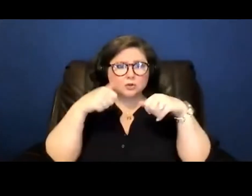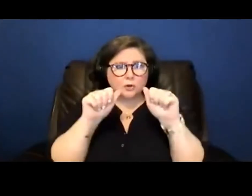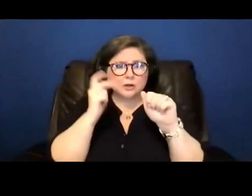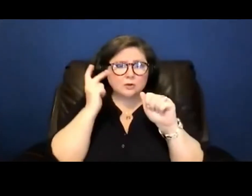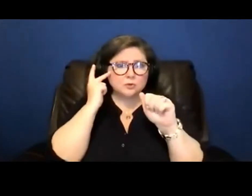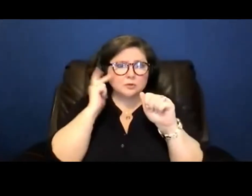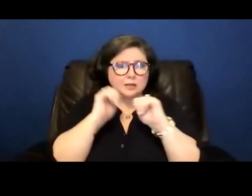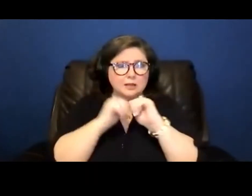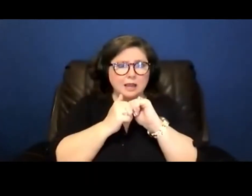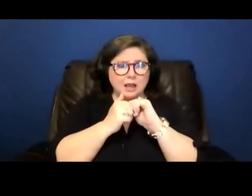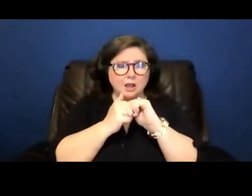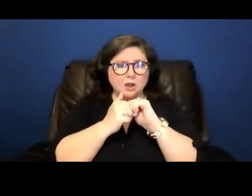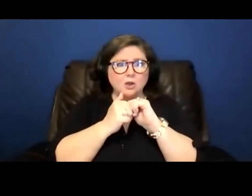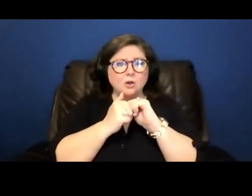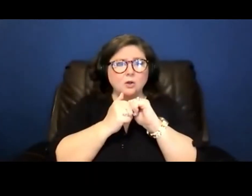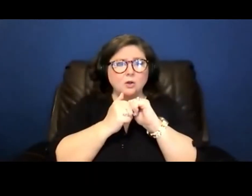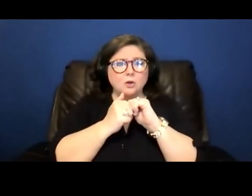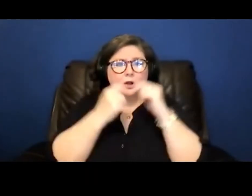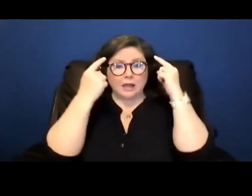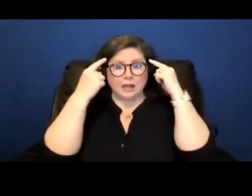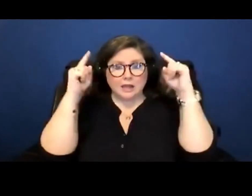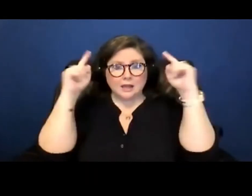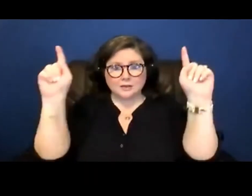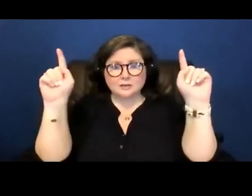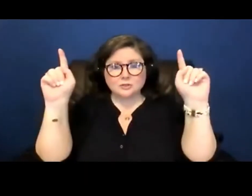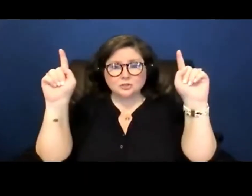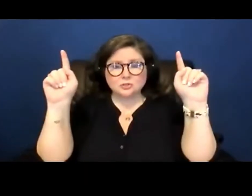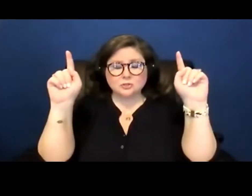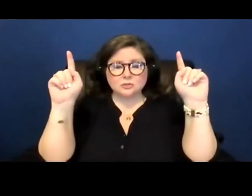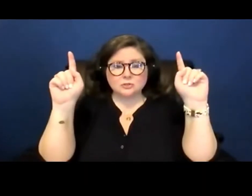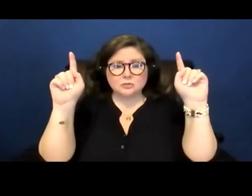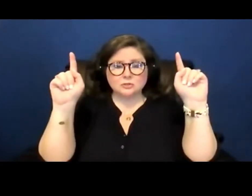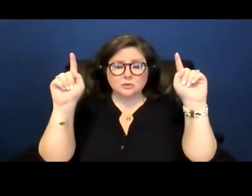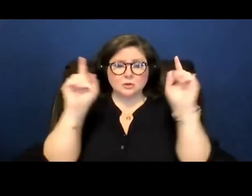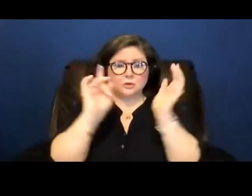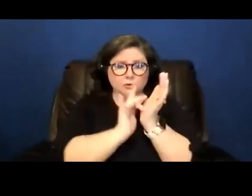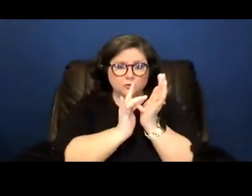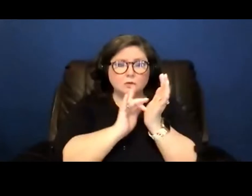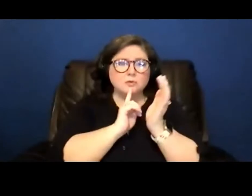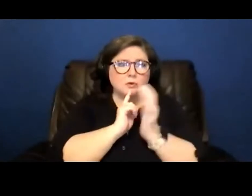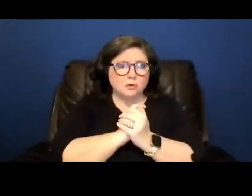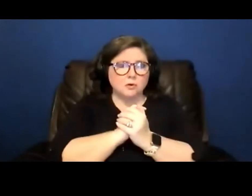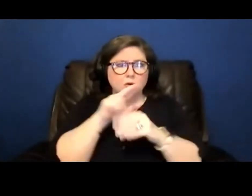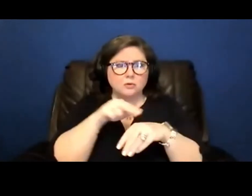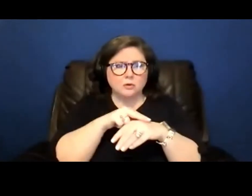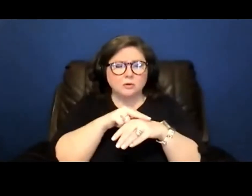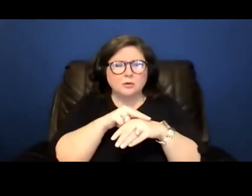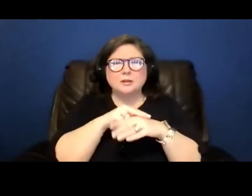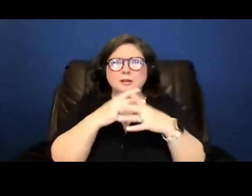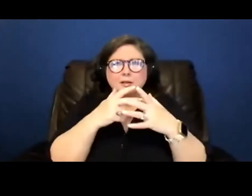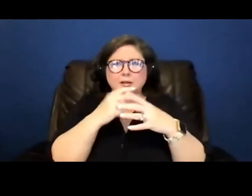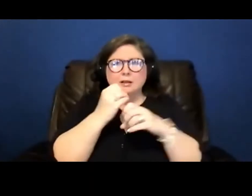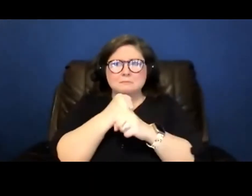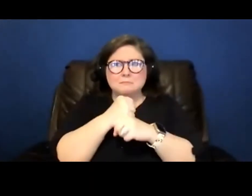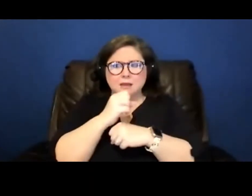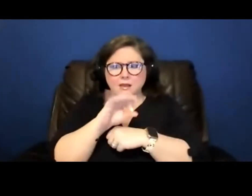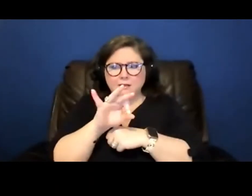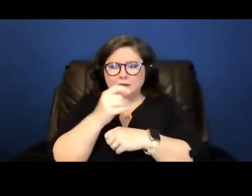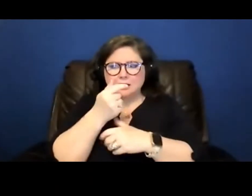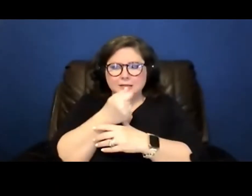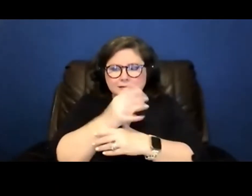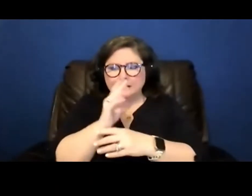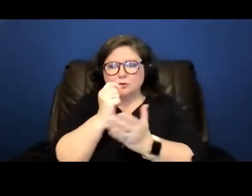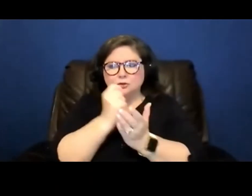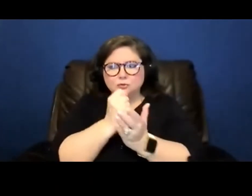how efficacious the drugs are. They are usually composed of several different treatment